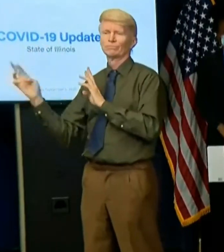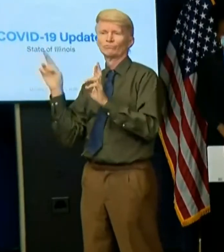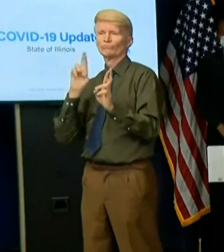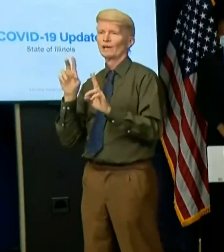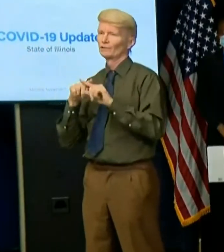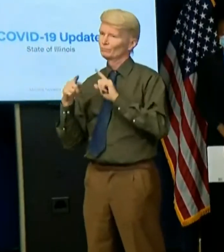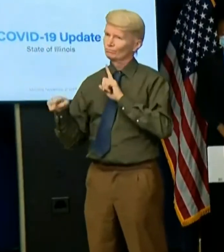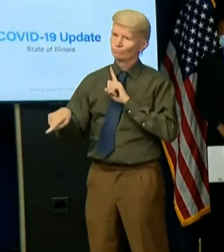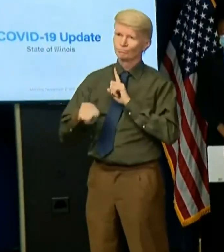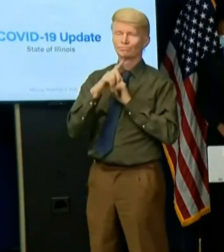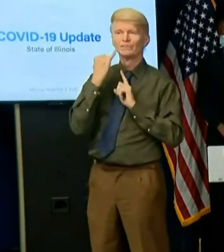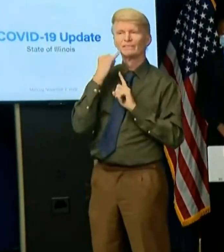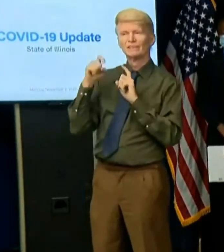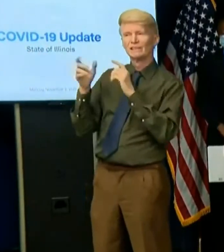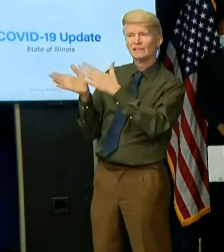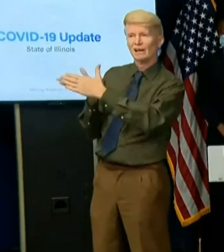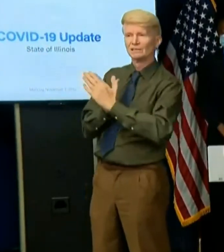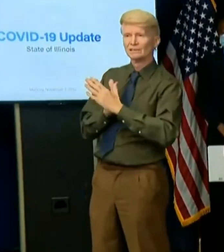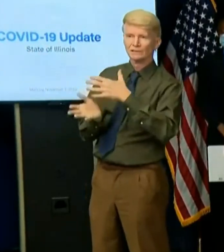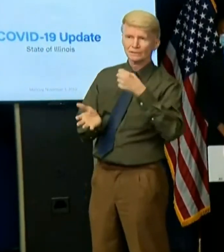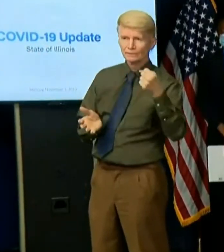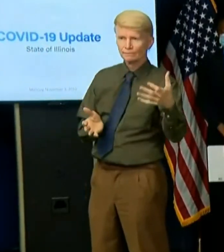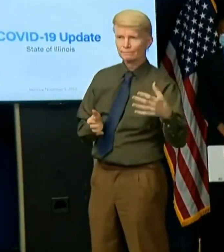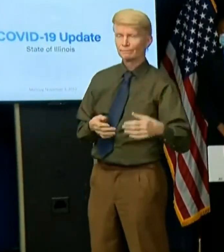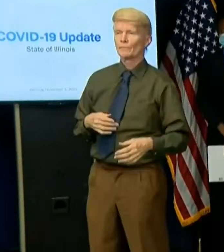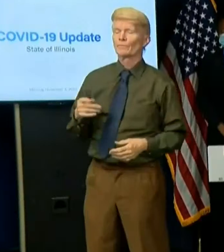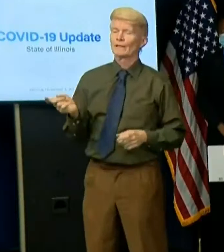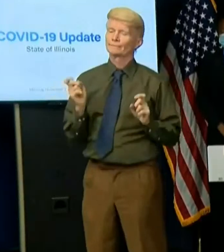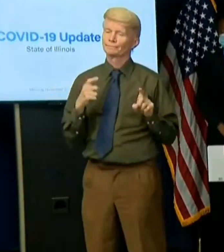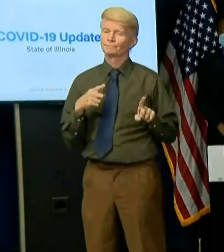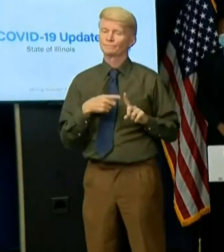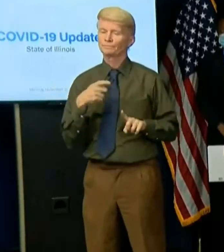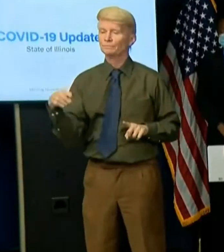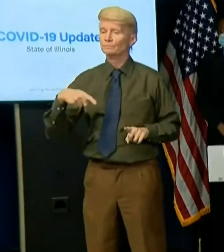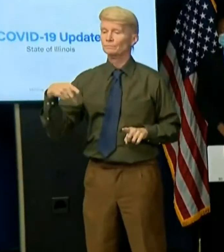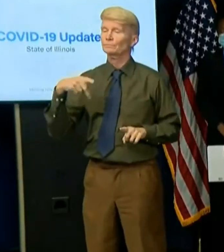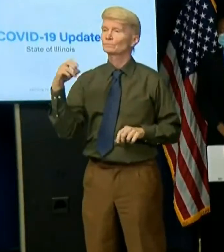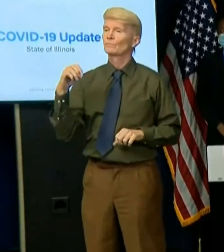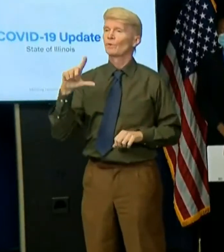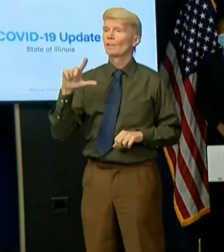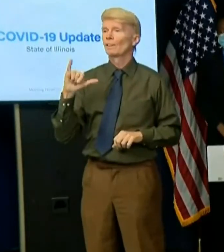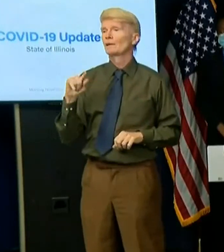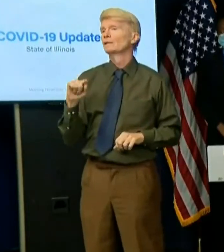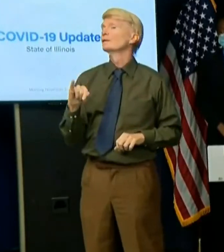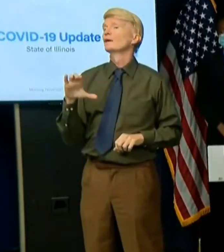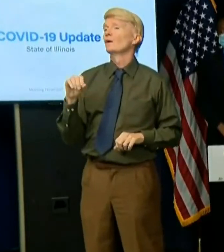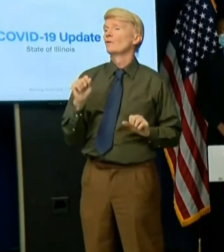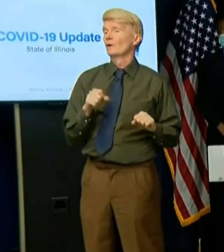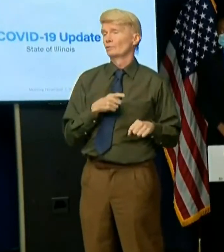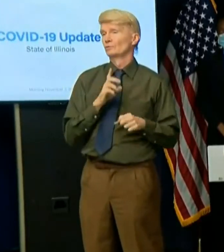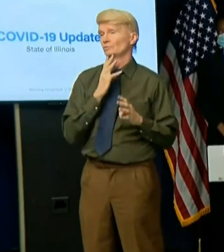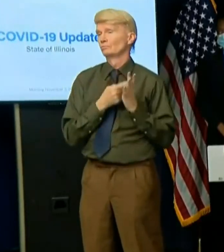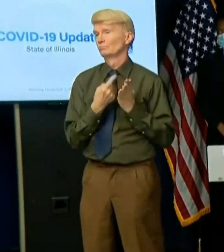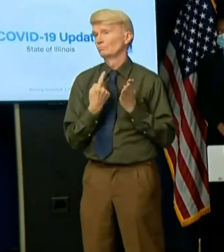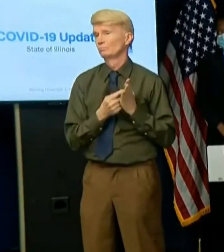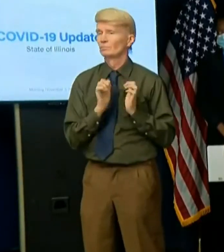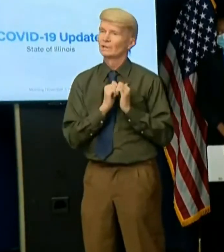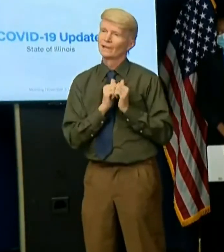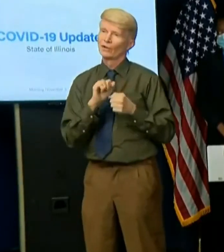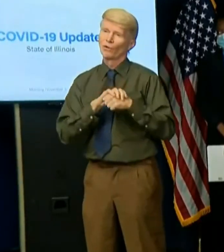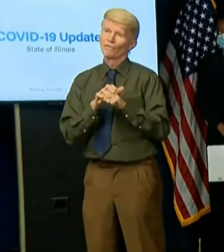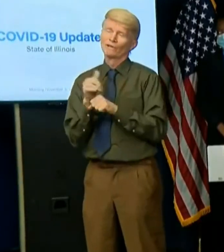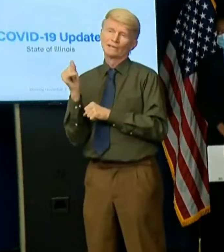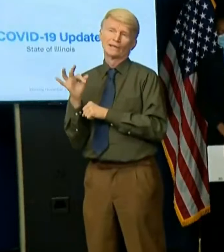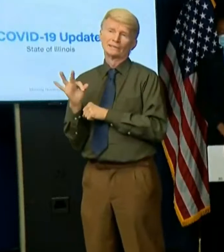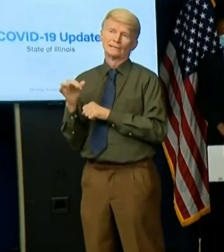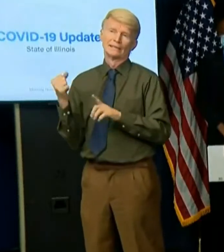help. Shia at Politico, can you please address your concerns about how COVID's economic impact might be affecting how voters think about